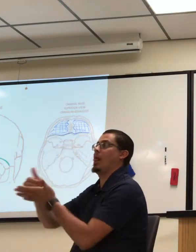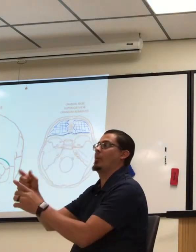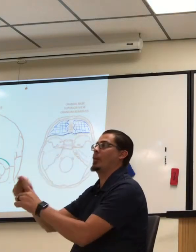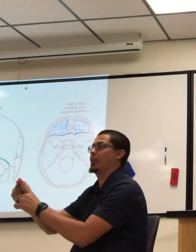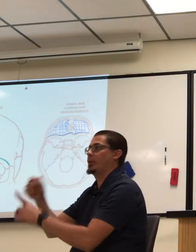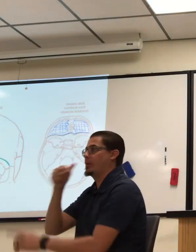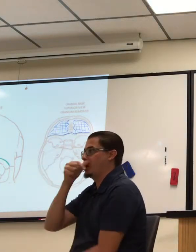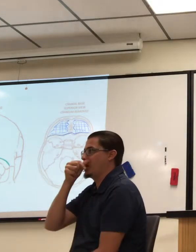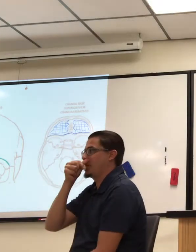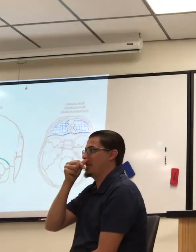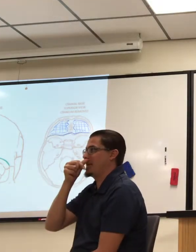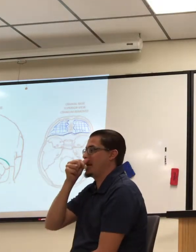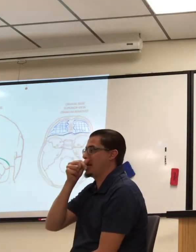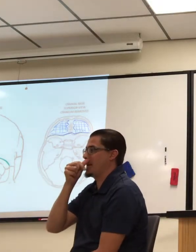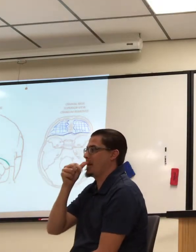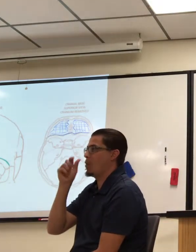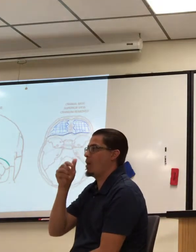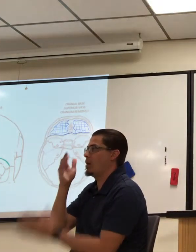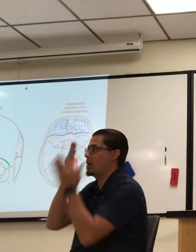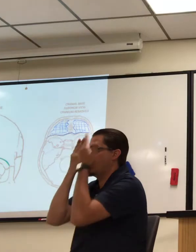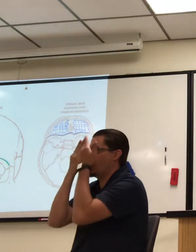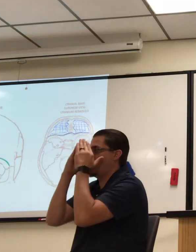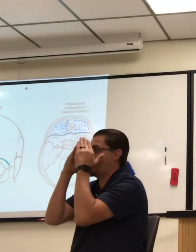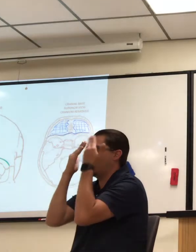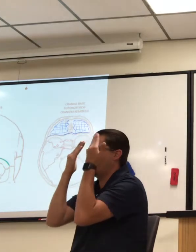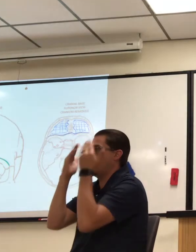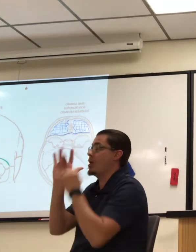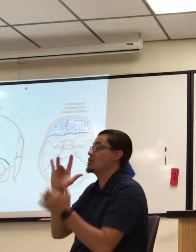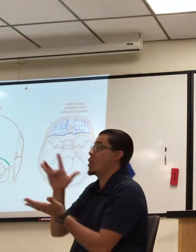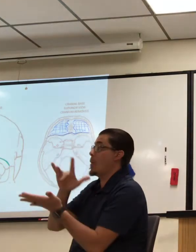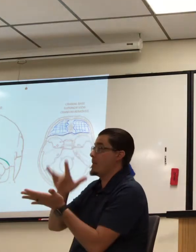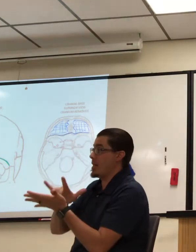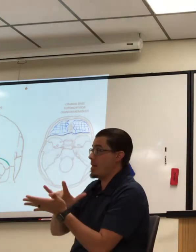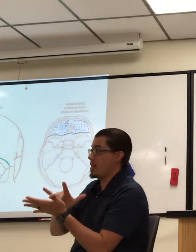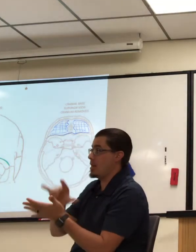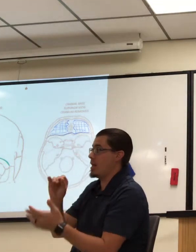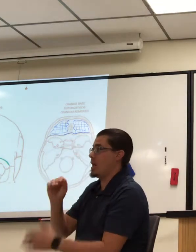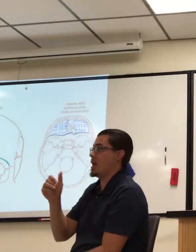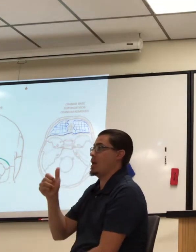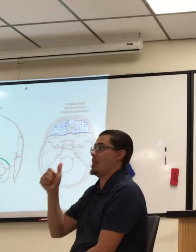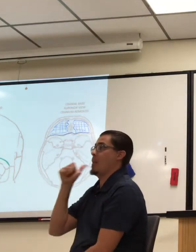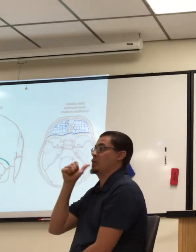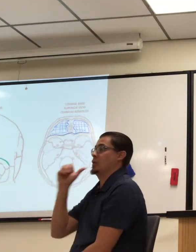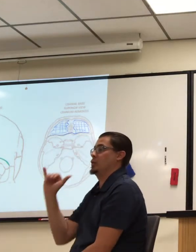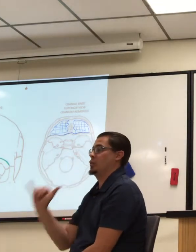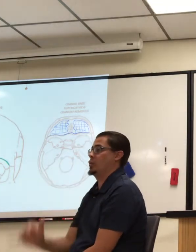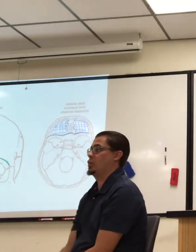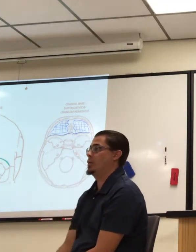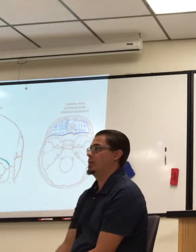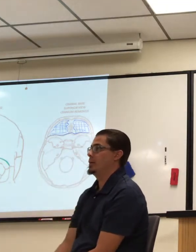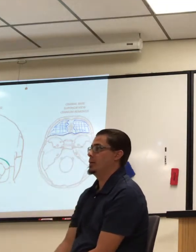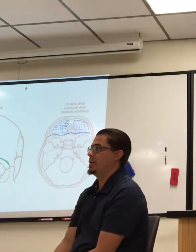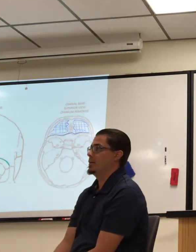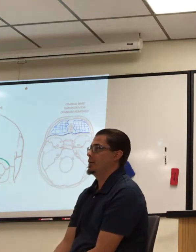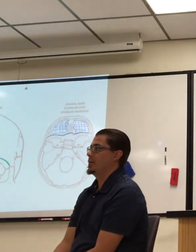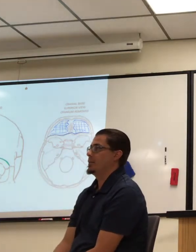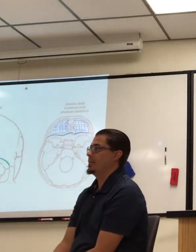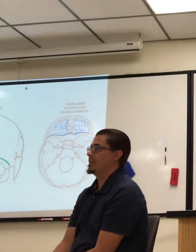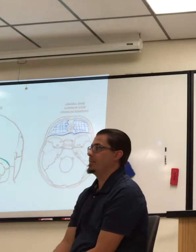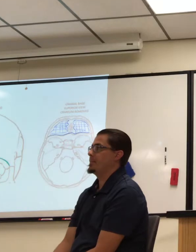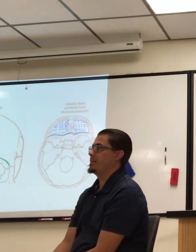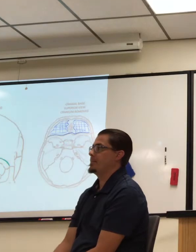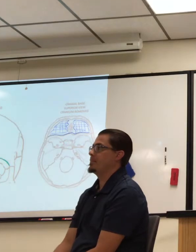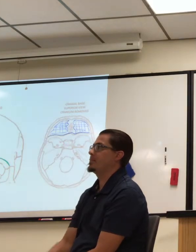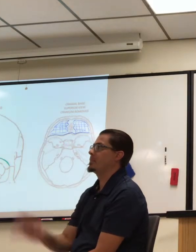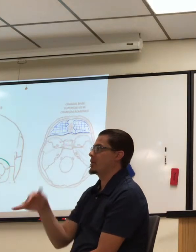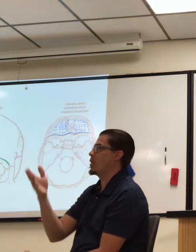right? I'm going for this. Because there's also middle and there's also posterior cranial fossa. Anyways, those are